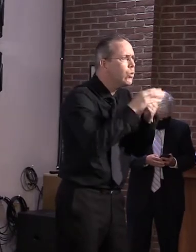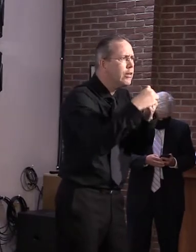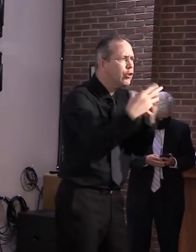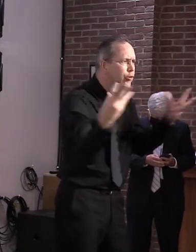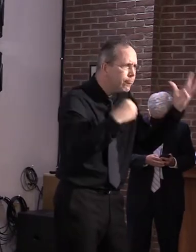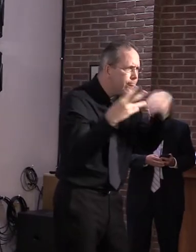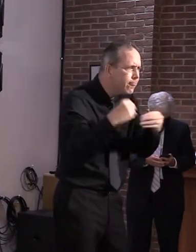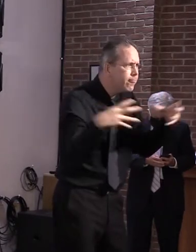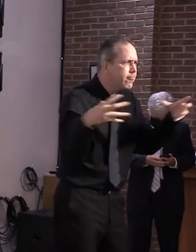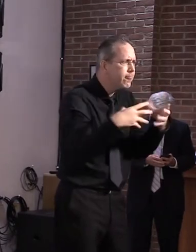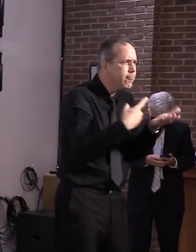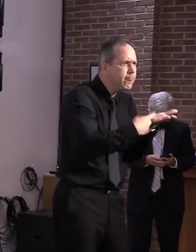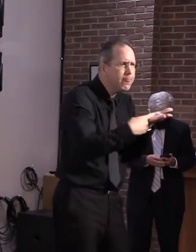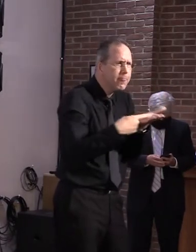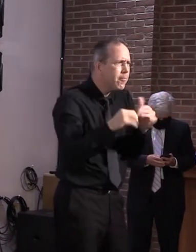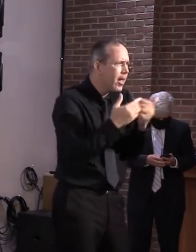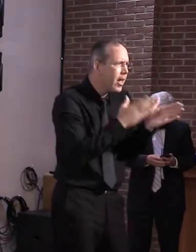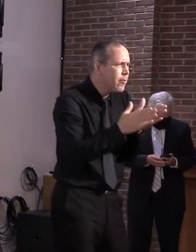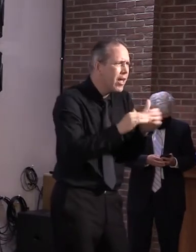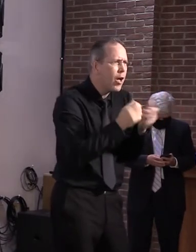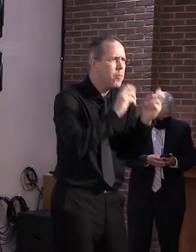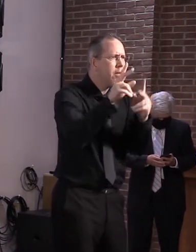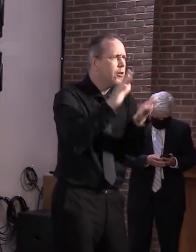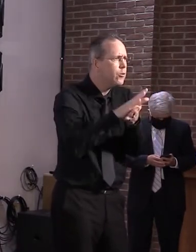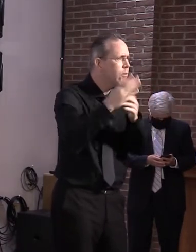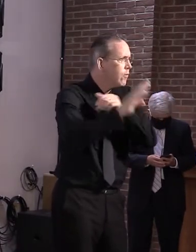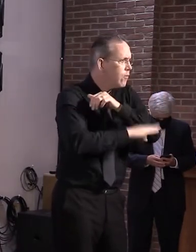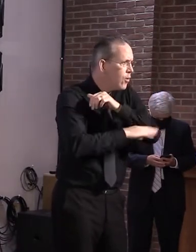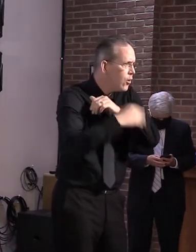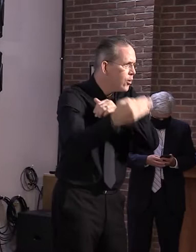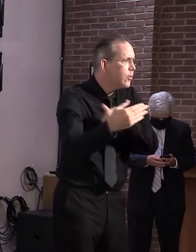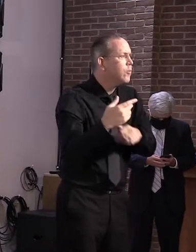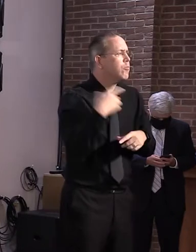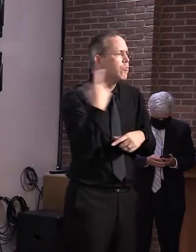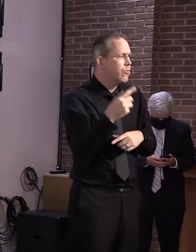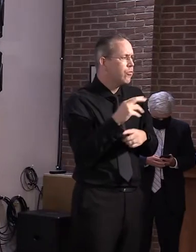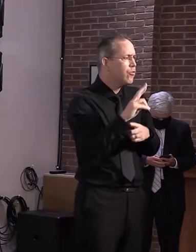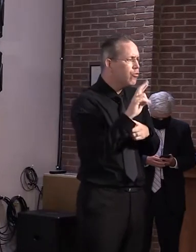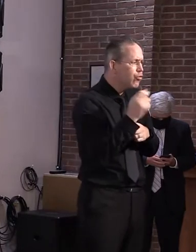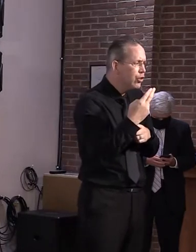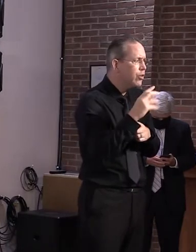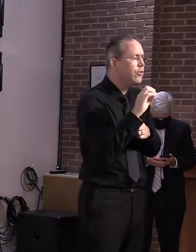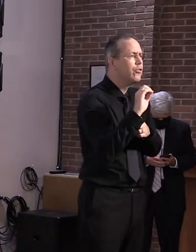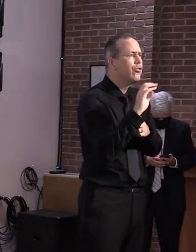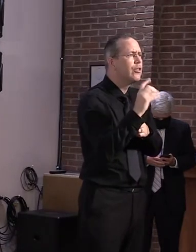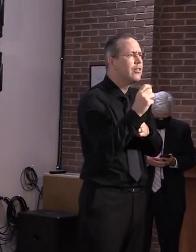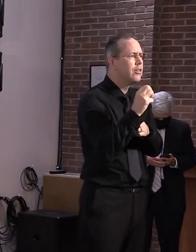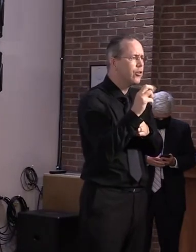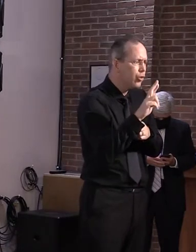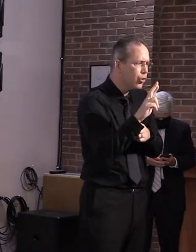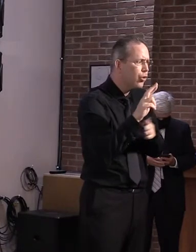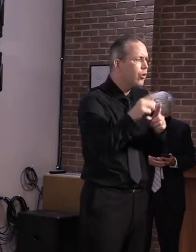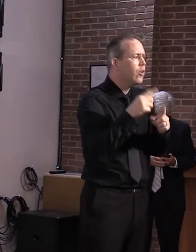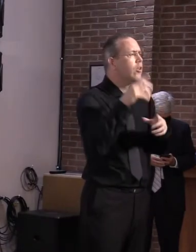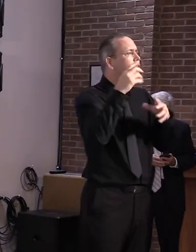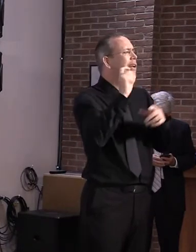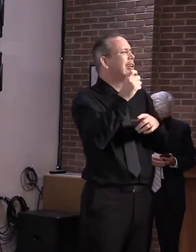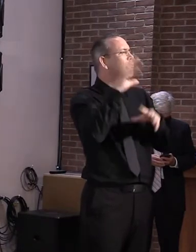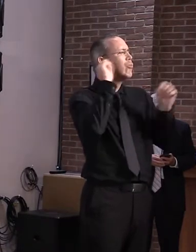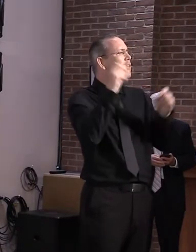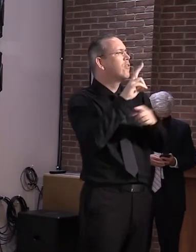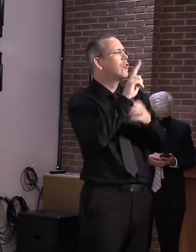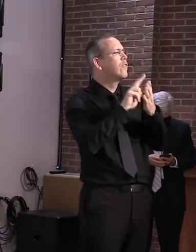I'm pleased to have Rich Snyder with us today, who stepped down as president of Norwich University last month and chaired this task